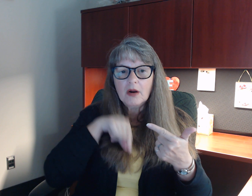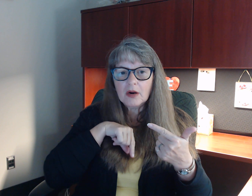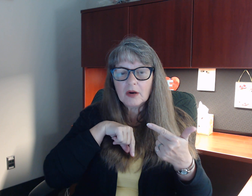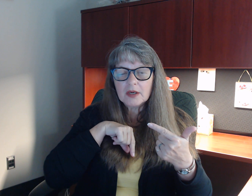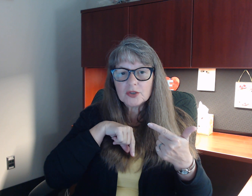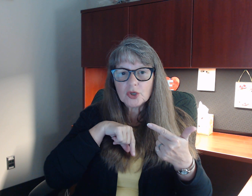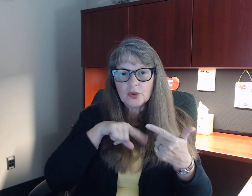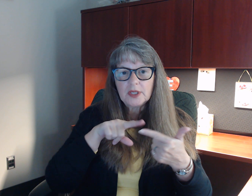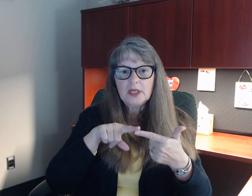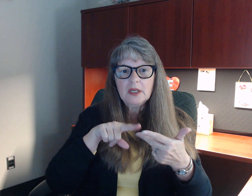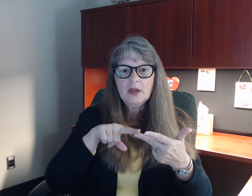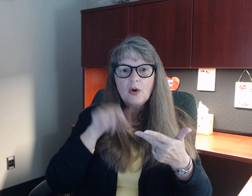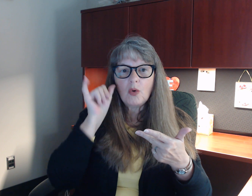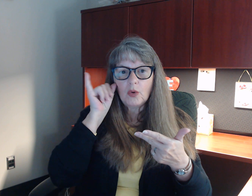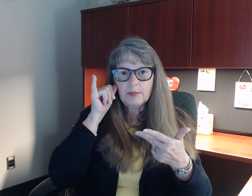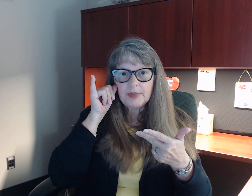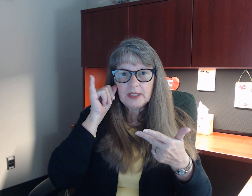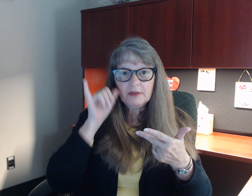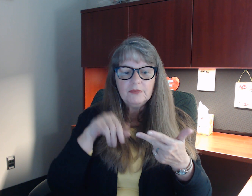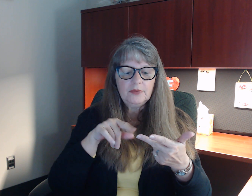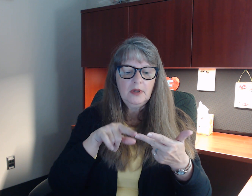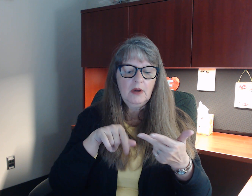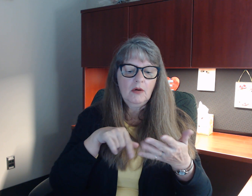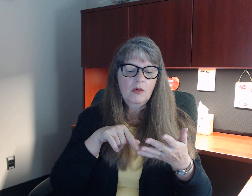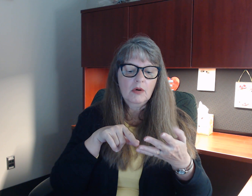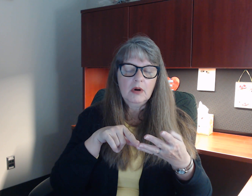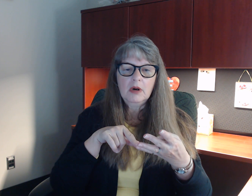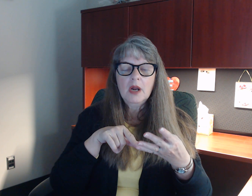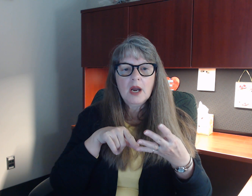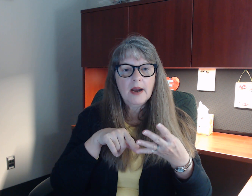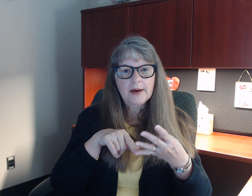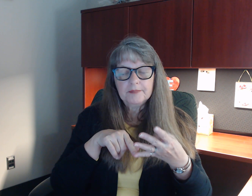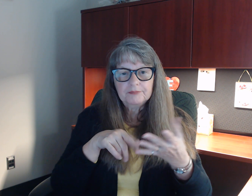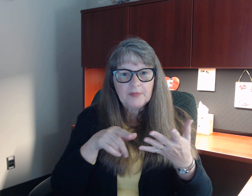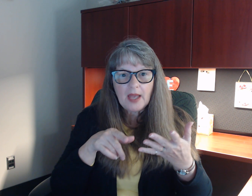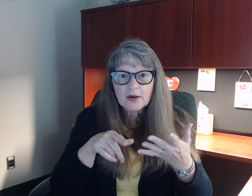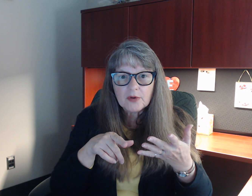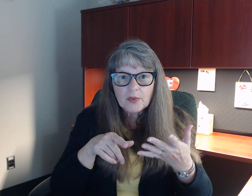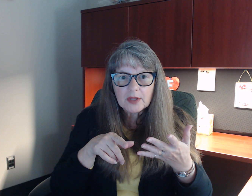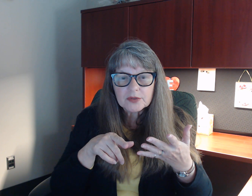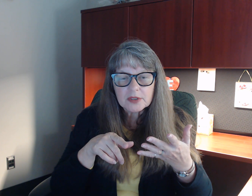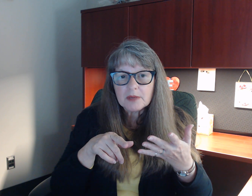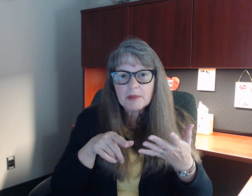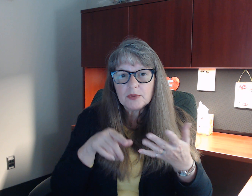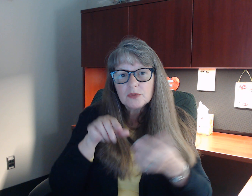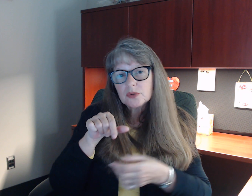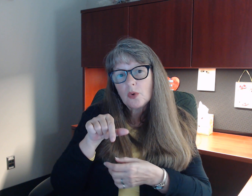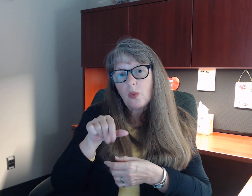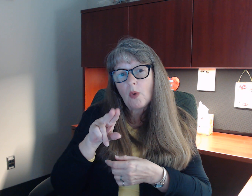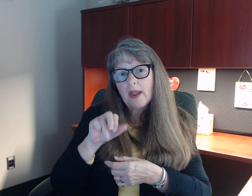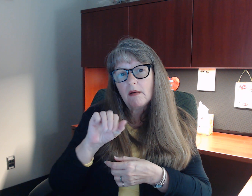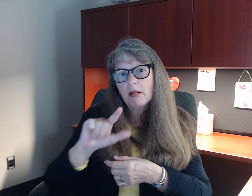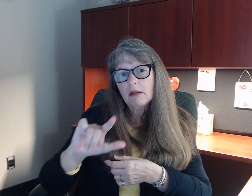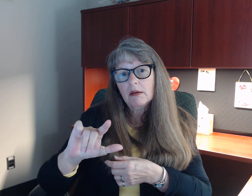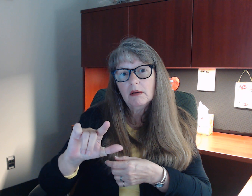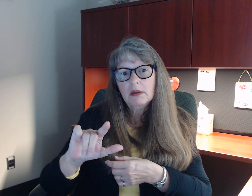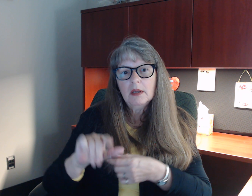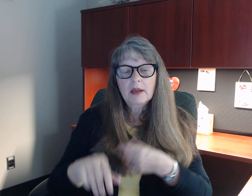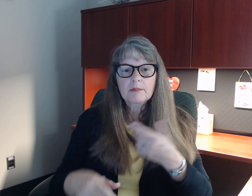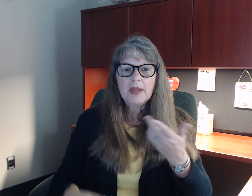or turkey or beef or I don't know what else. Some people use quail, but I